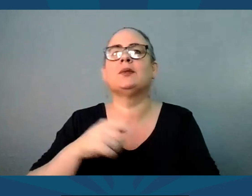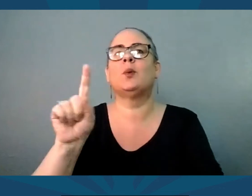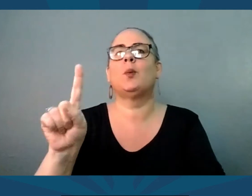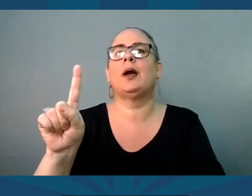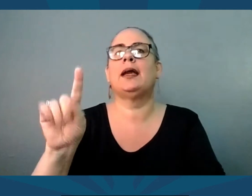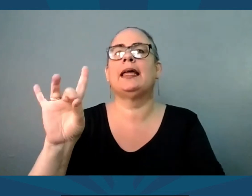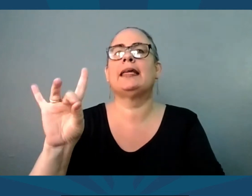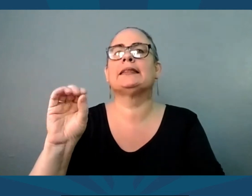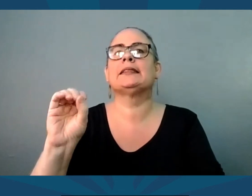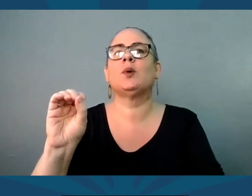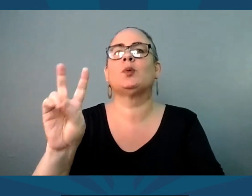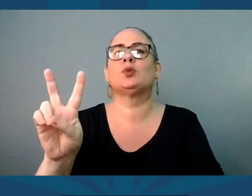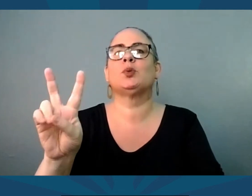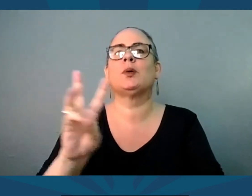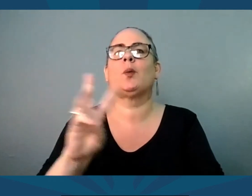Mailing address,